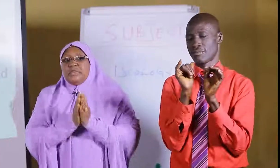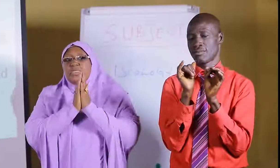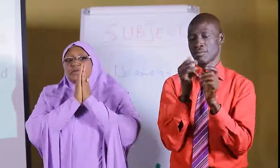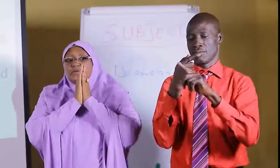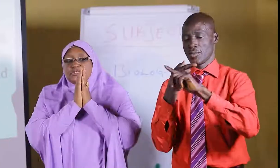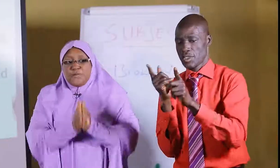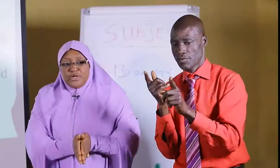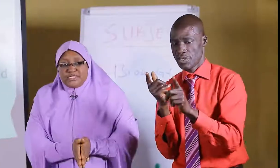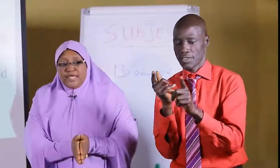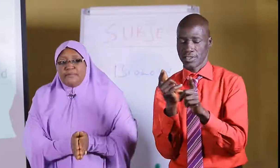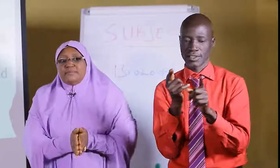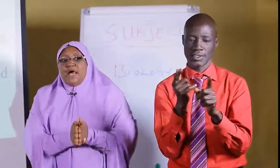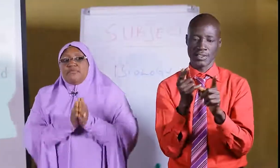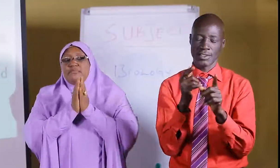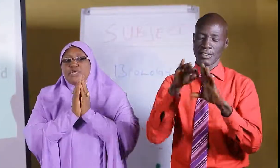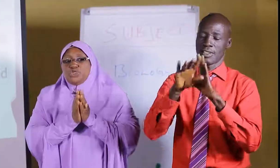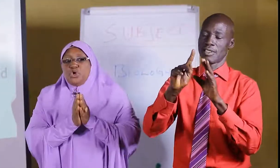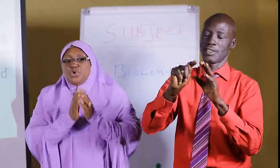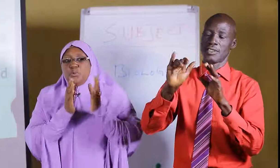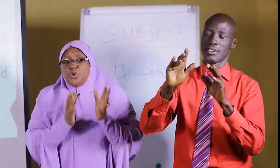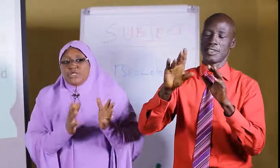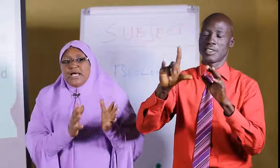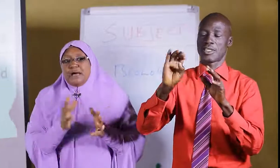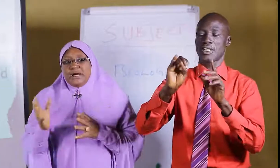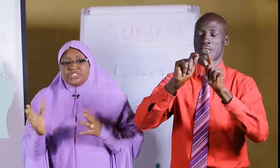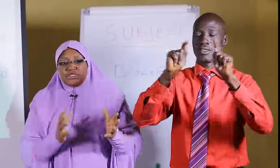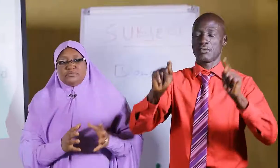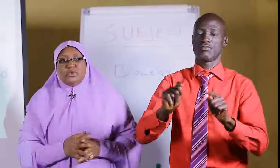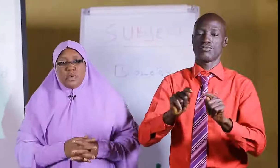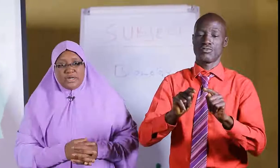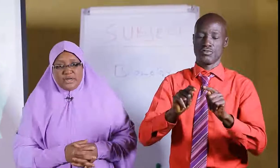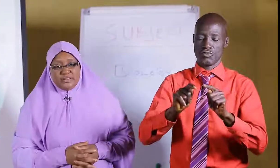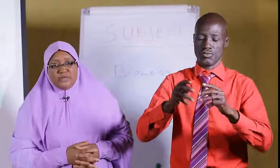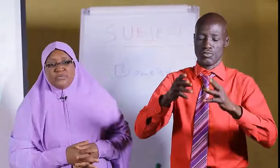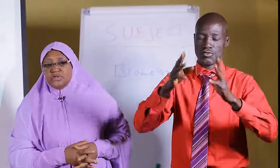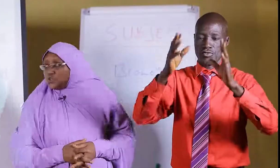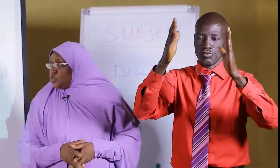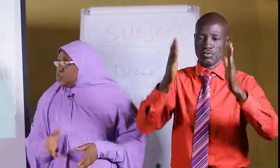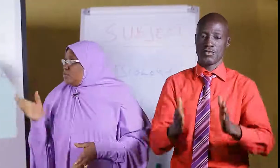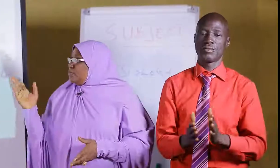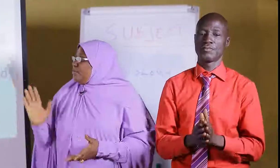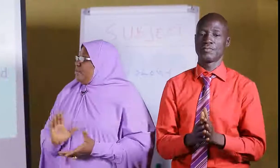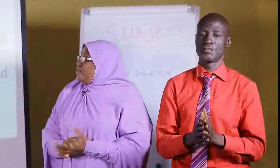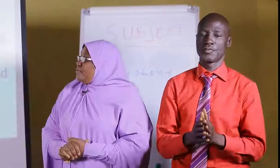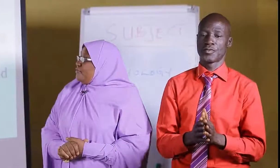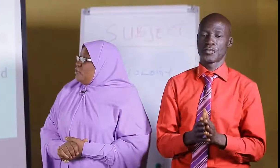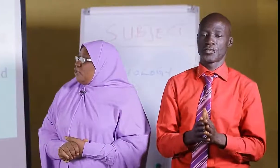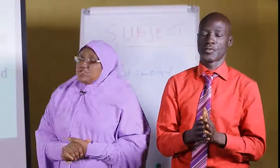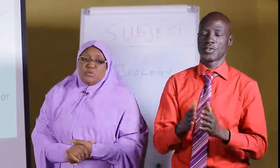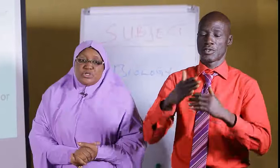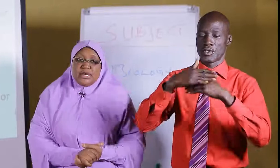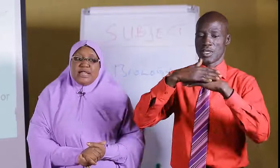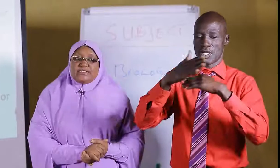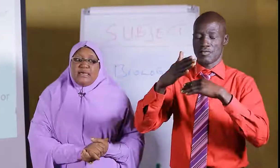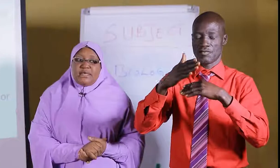differences, tabulate them and make sure your points are matching one another. So for